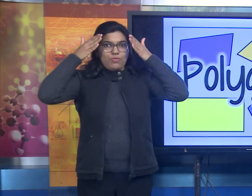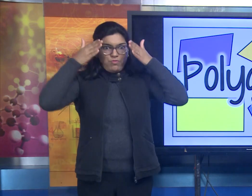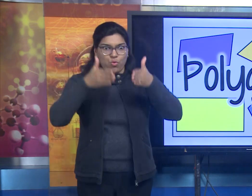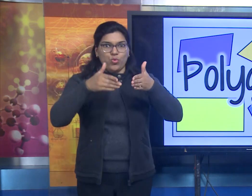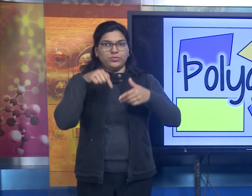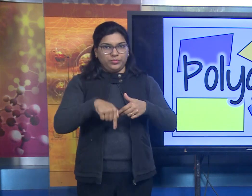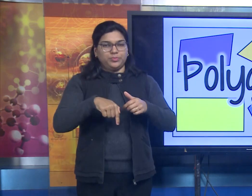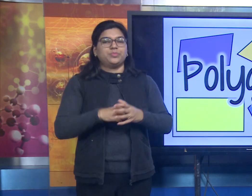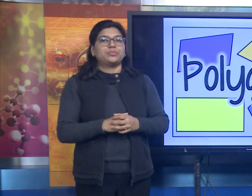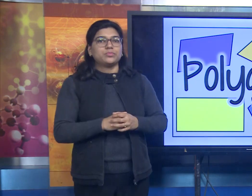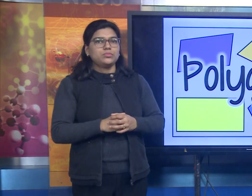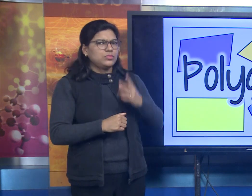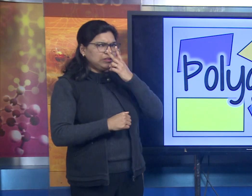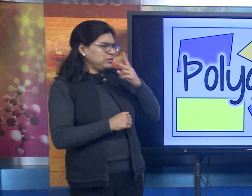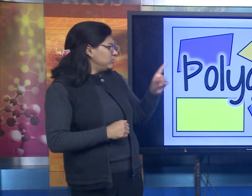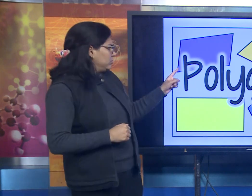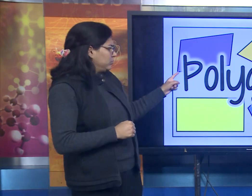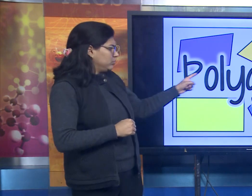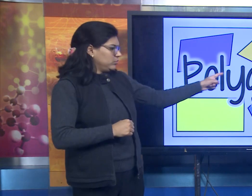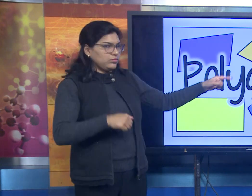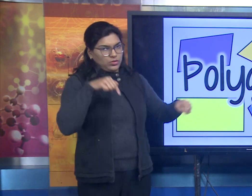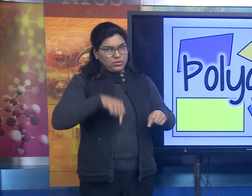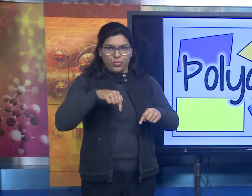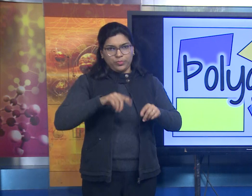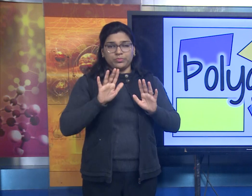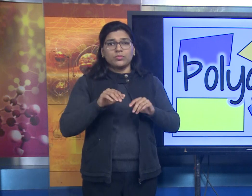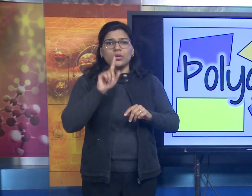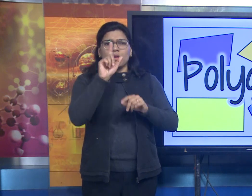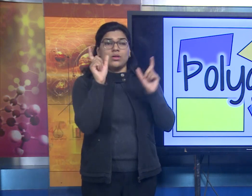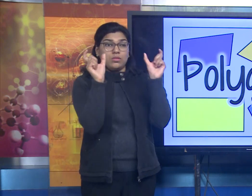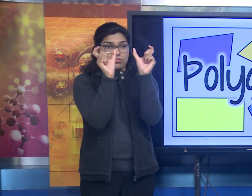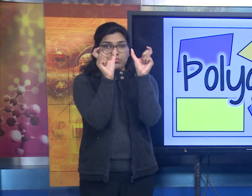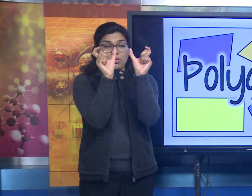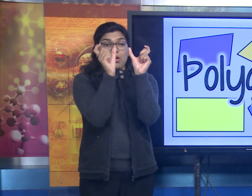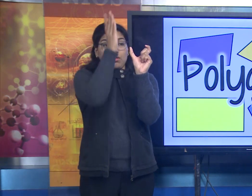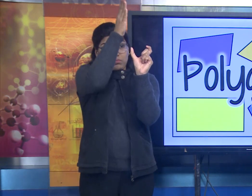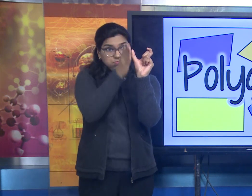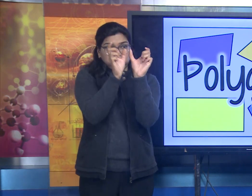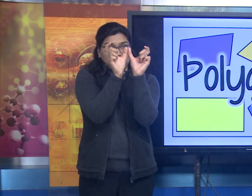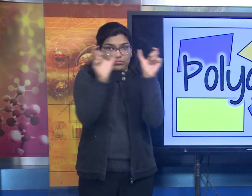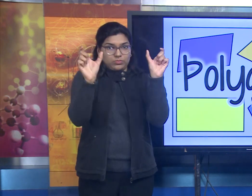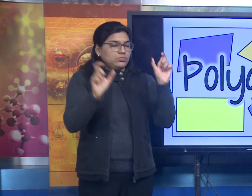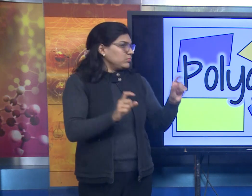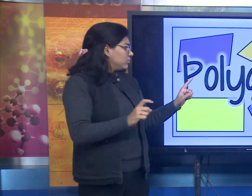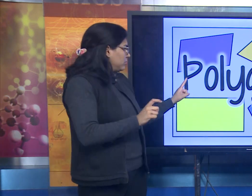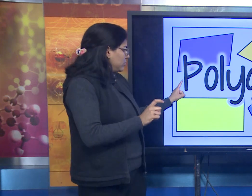Now we would be focusing on the word polygon. If we divide this